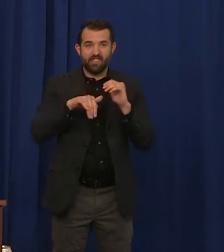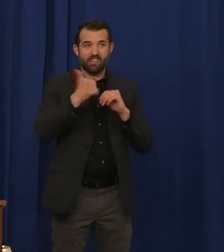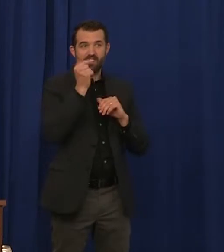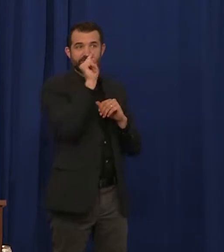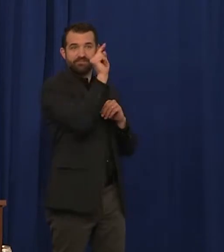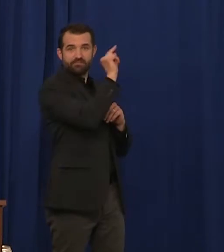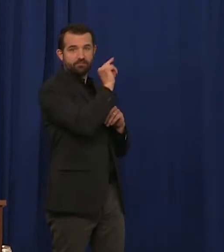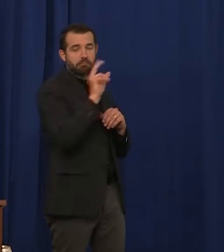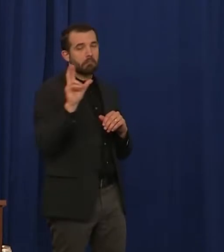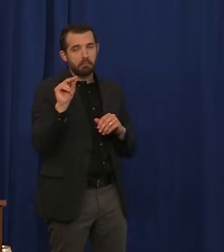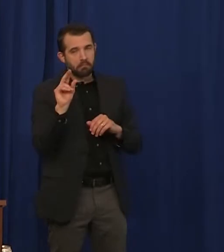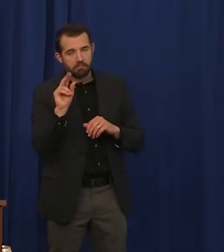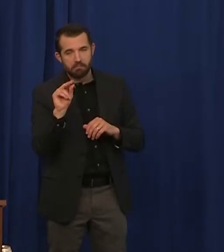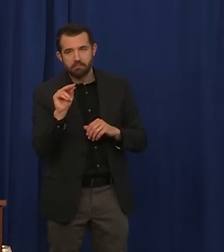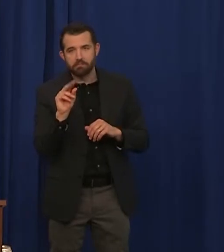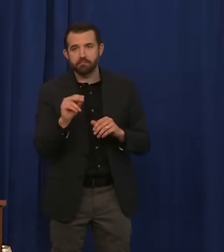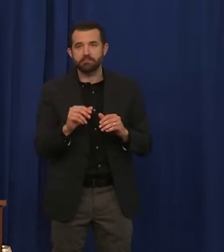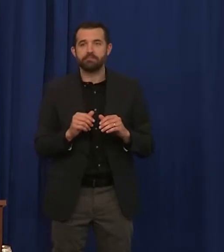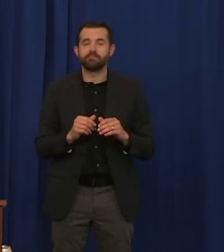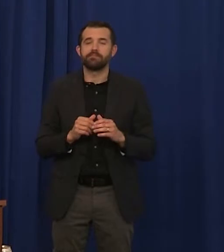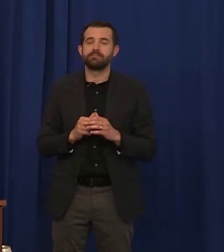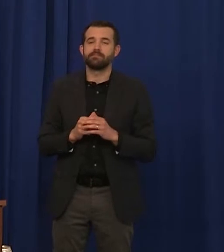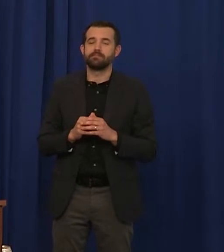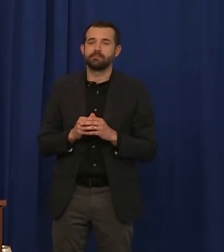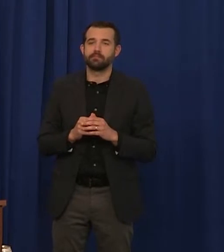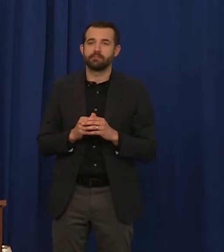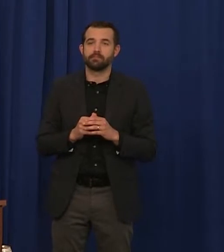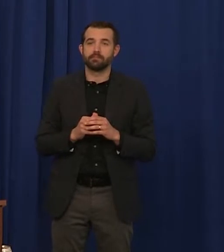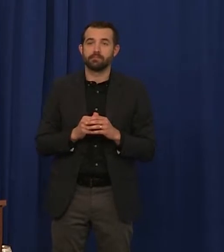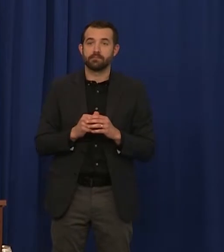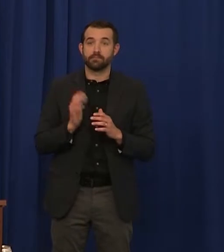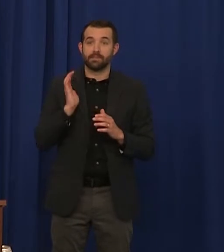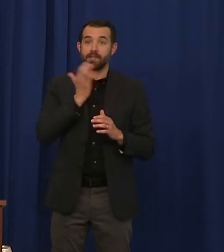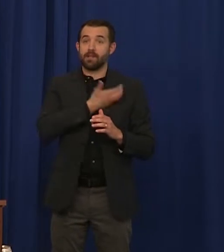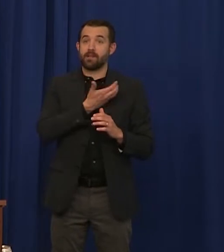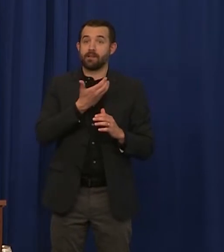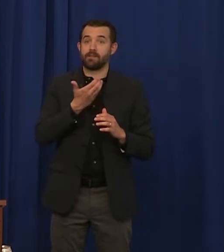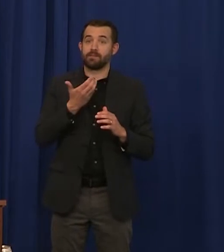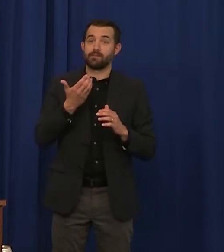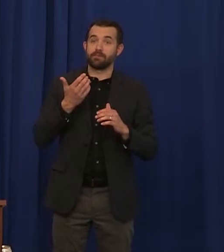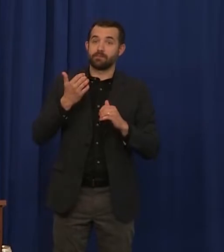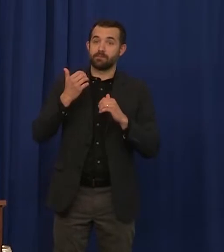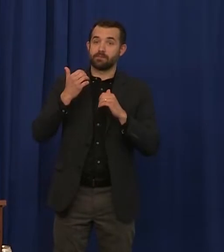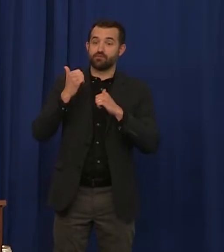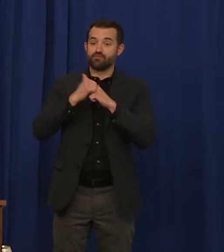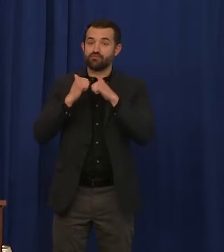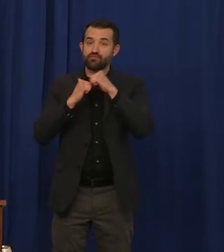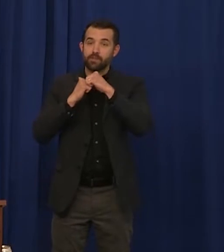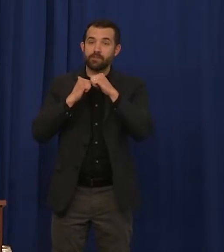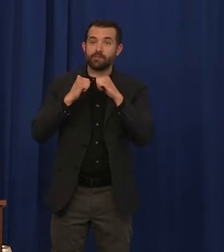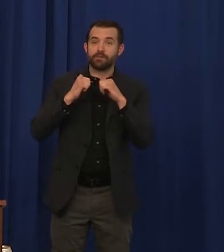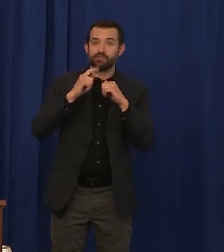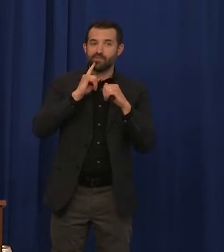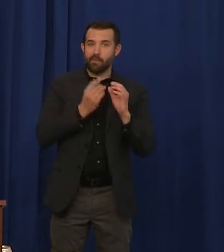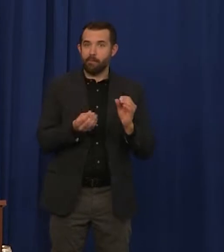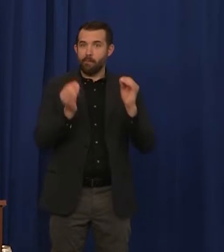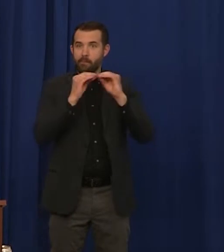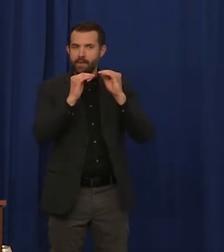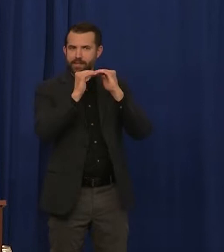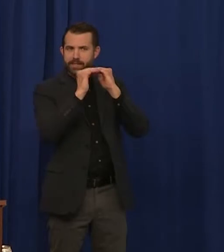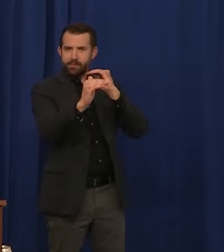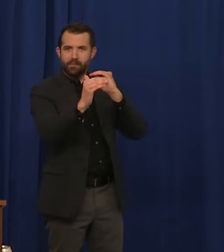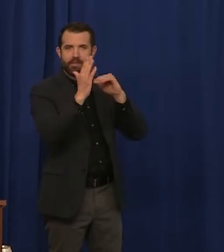fact, in some ways, our infrastructure is more stable than some other